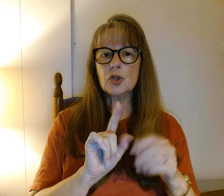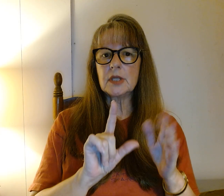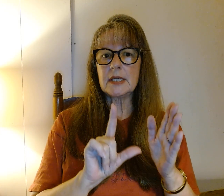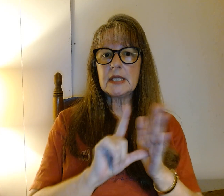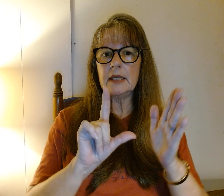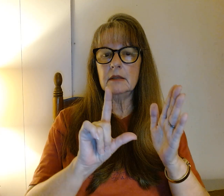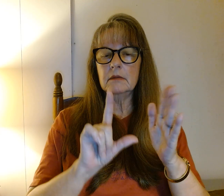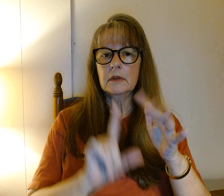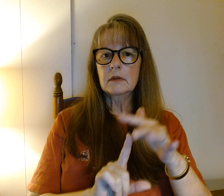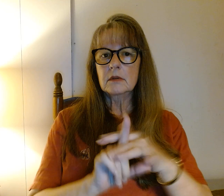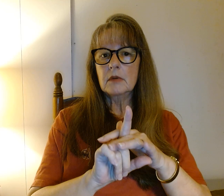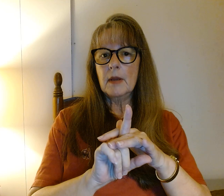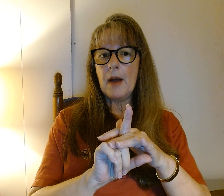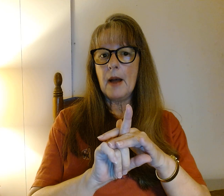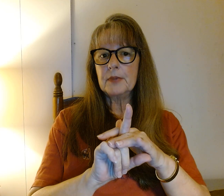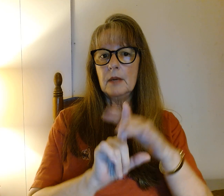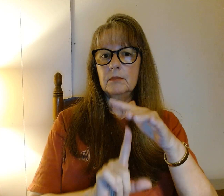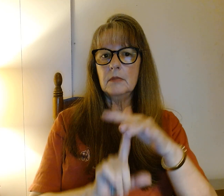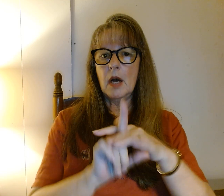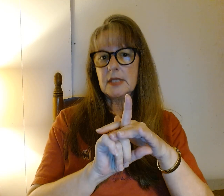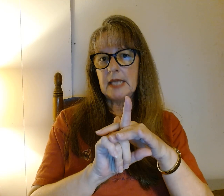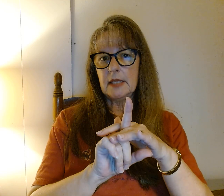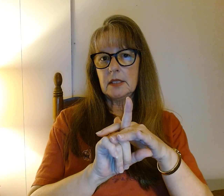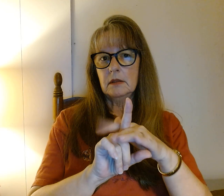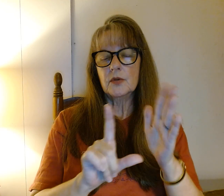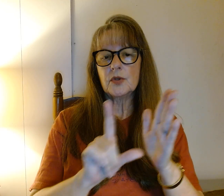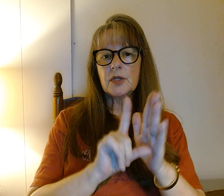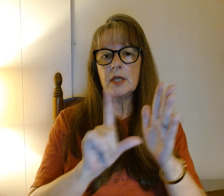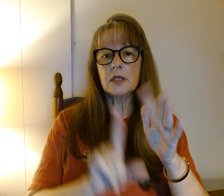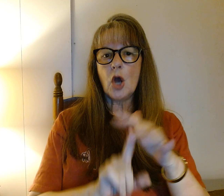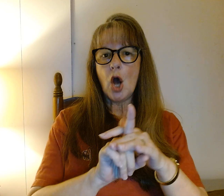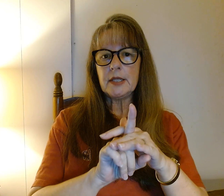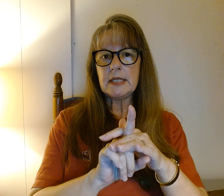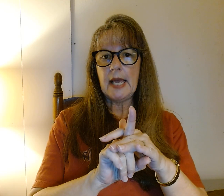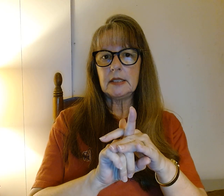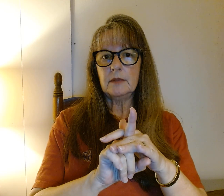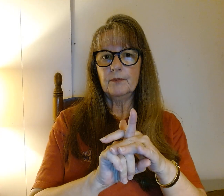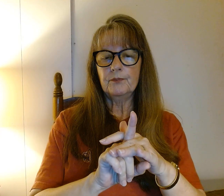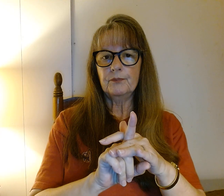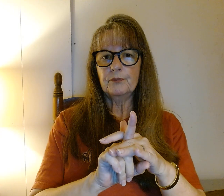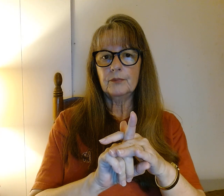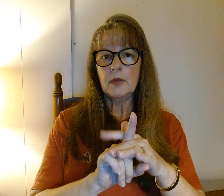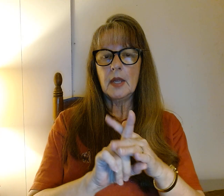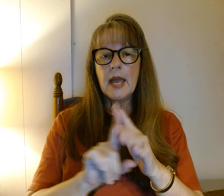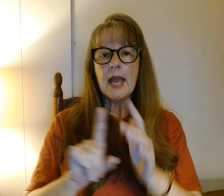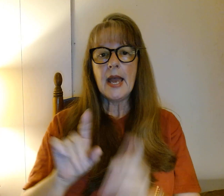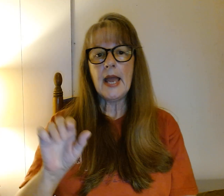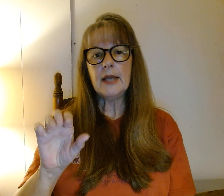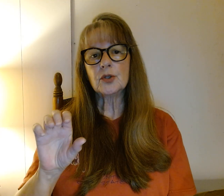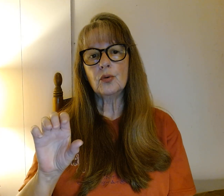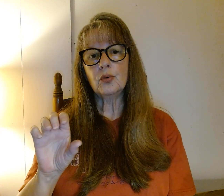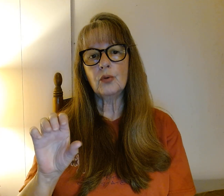a sudden, it popped up, onset, sudden onset. And